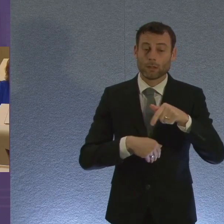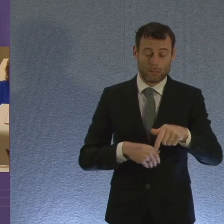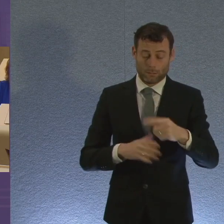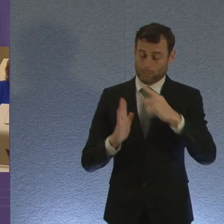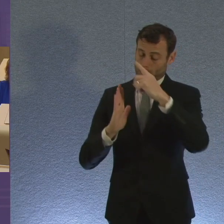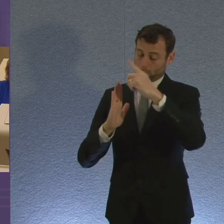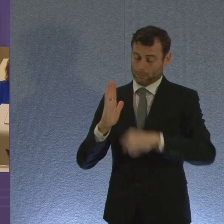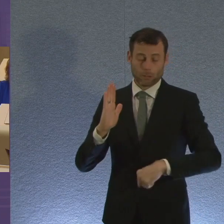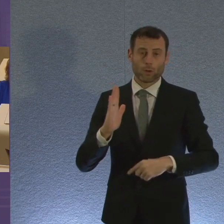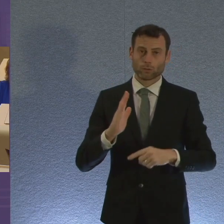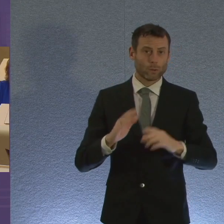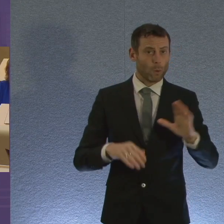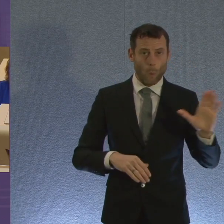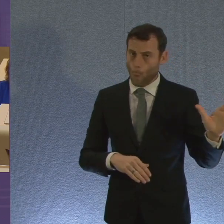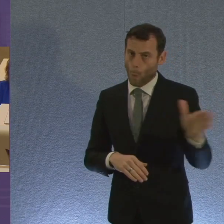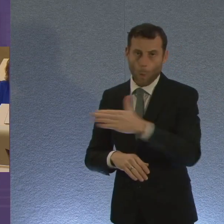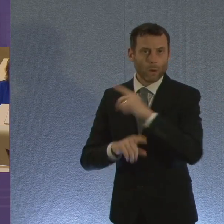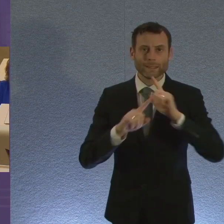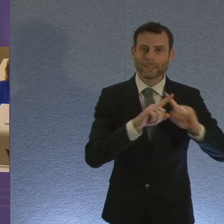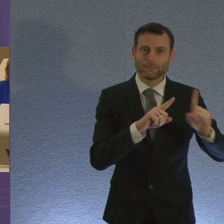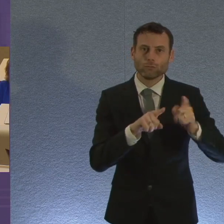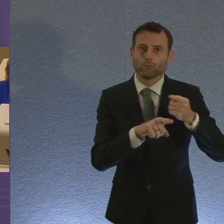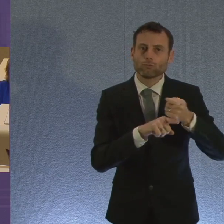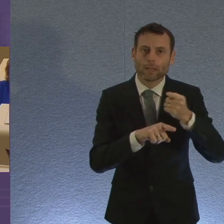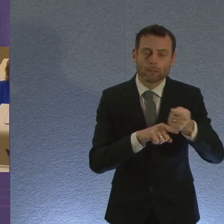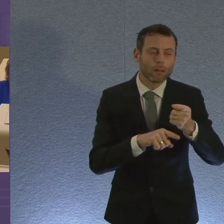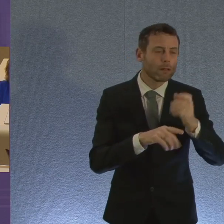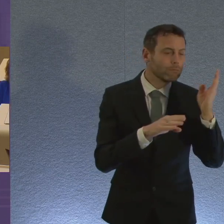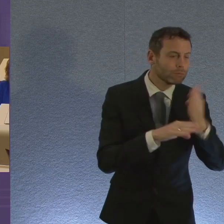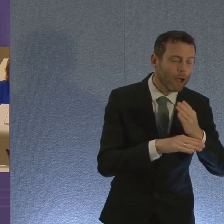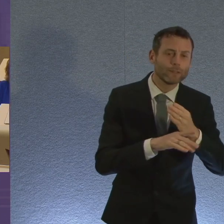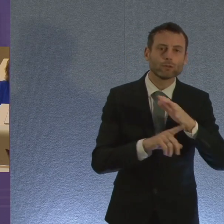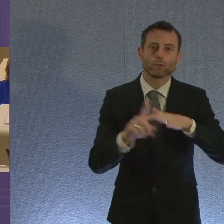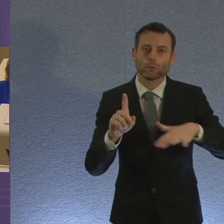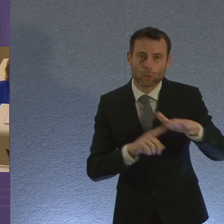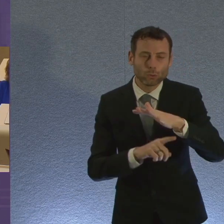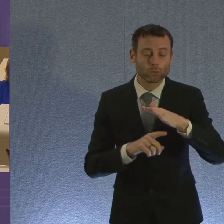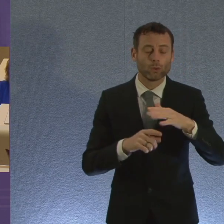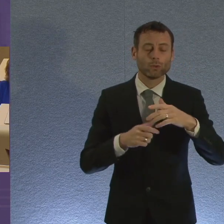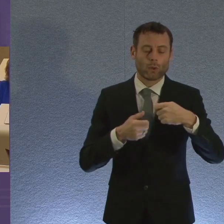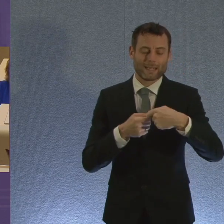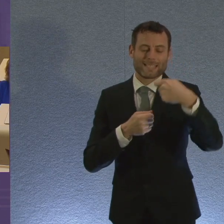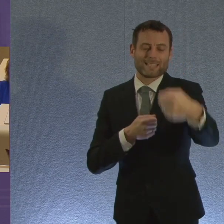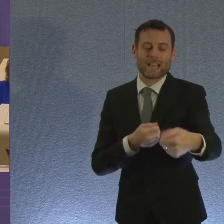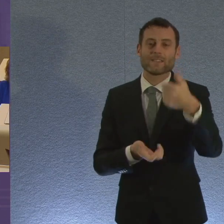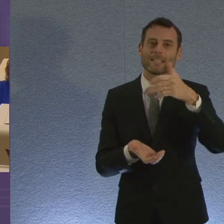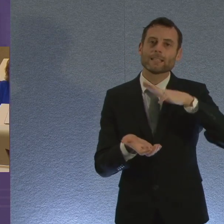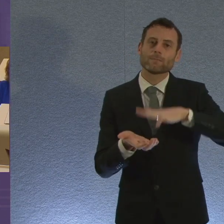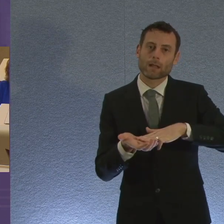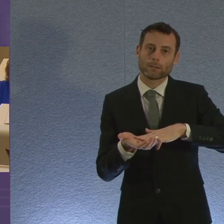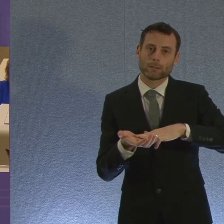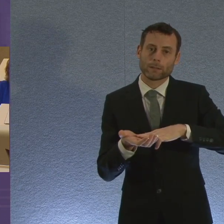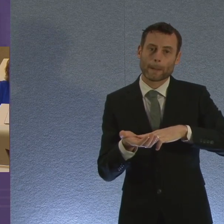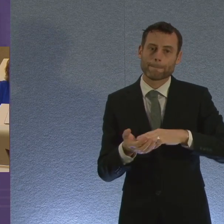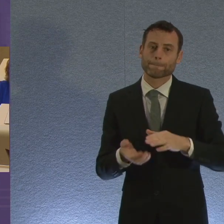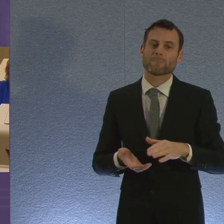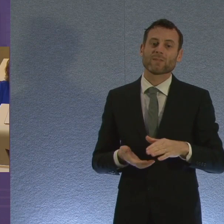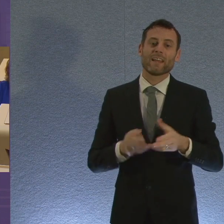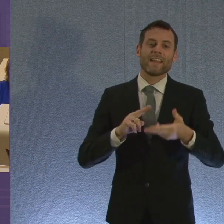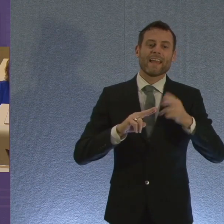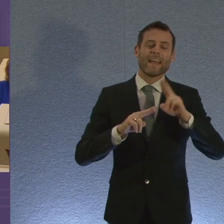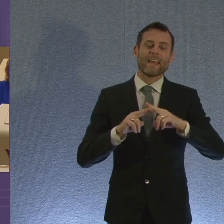in the private and social rented sector for 6 months. So for cases relating to a landlord needing to move back into a